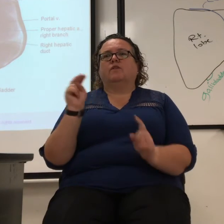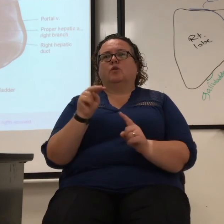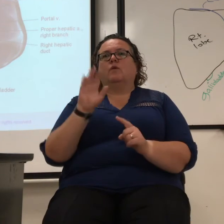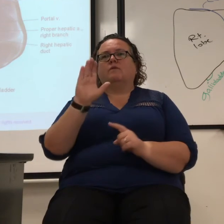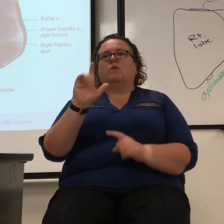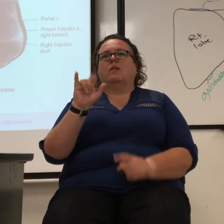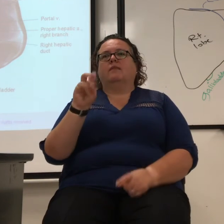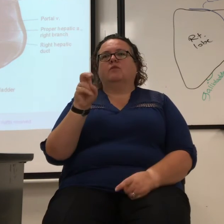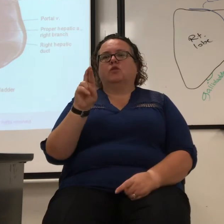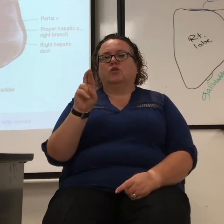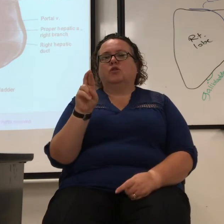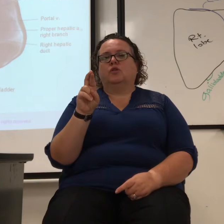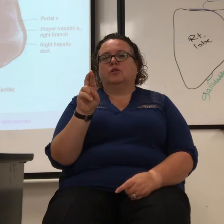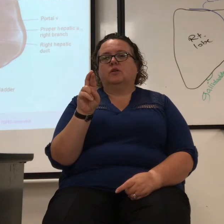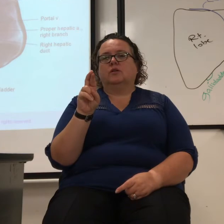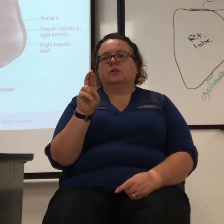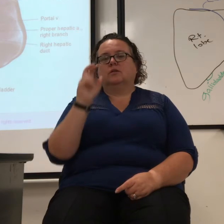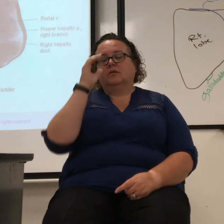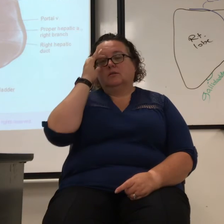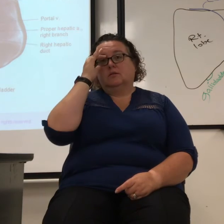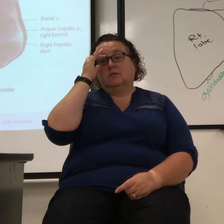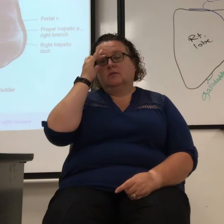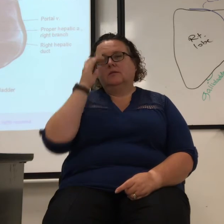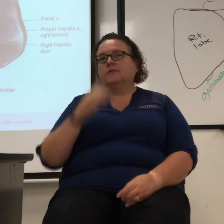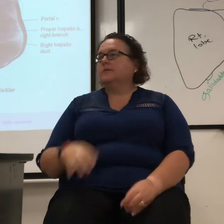liver. Okay.